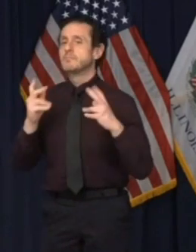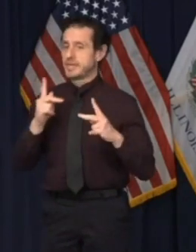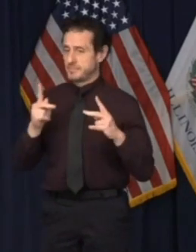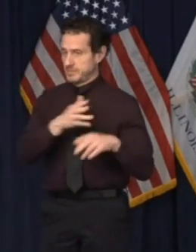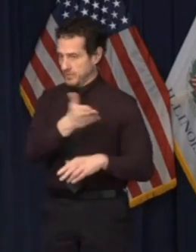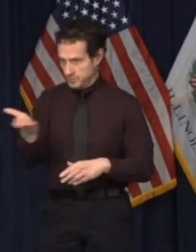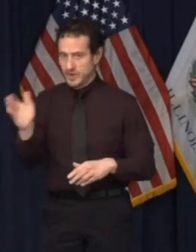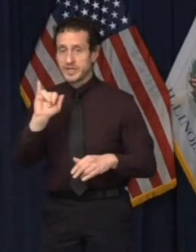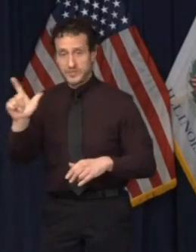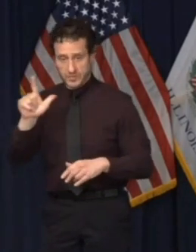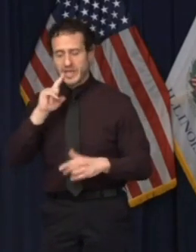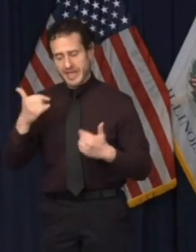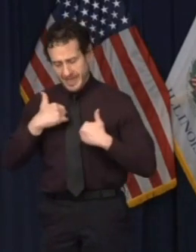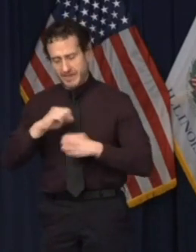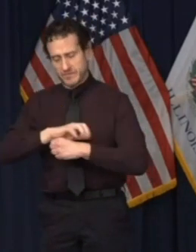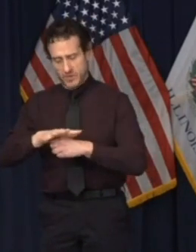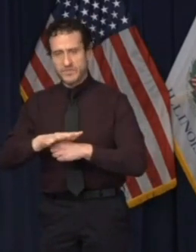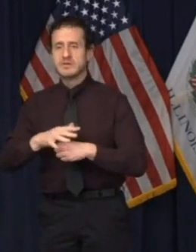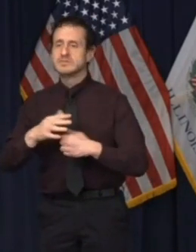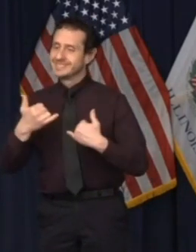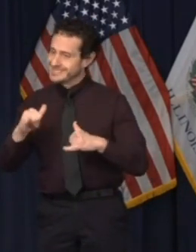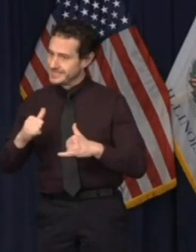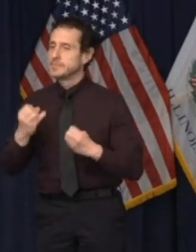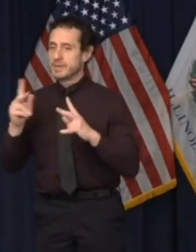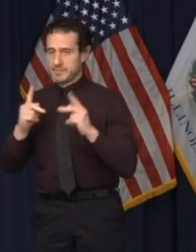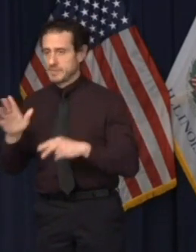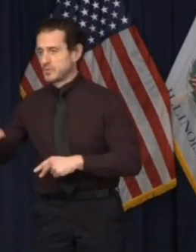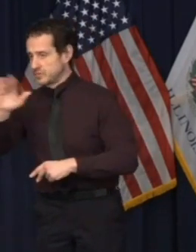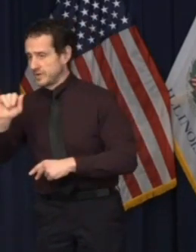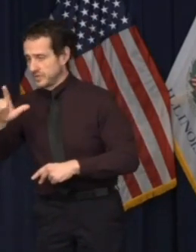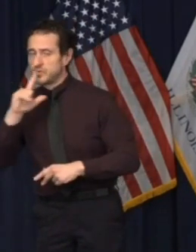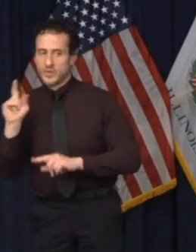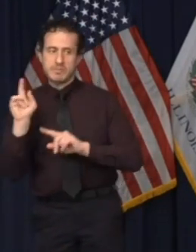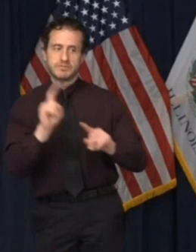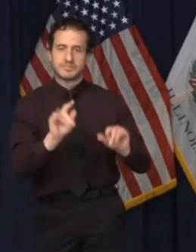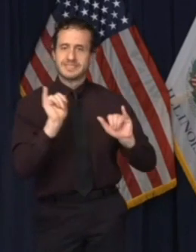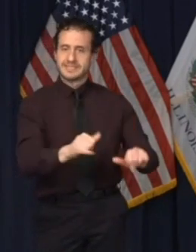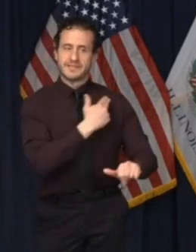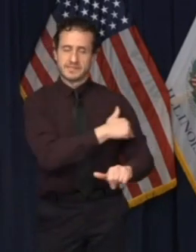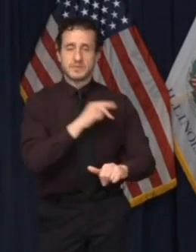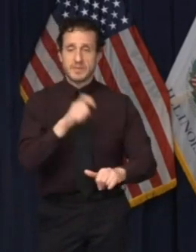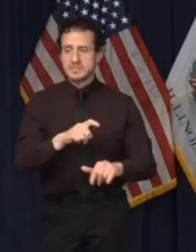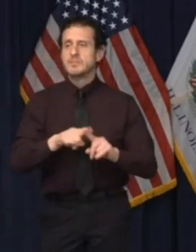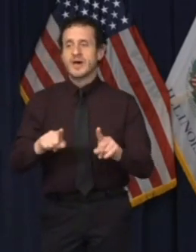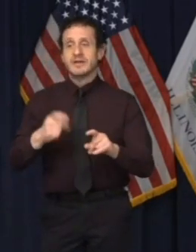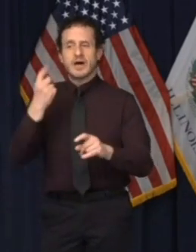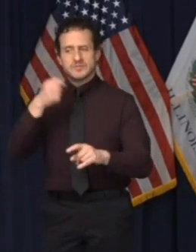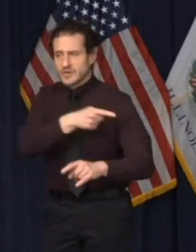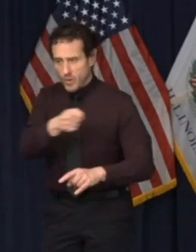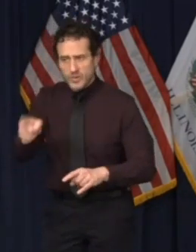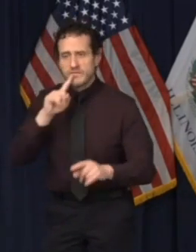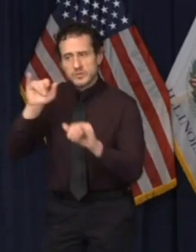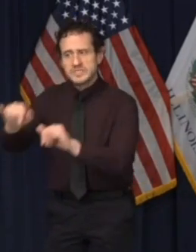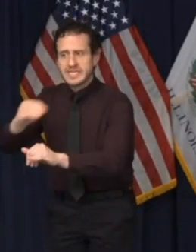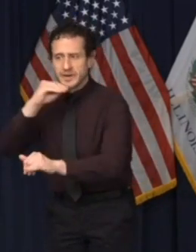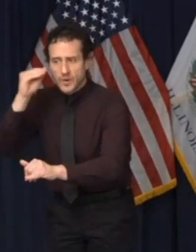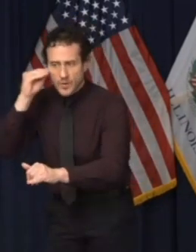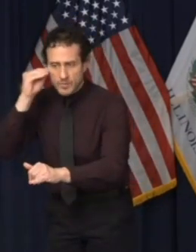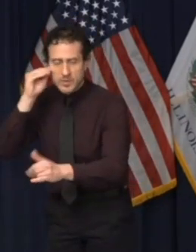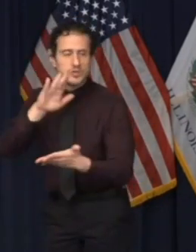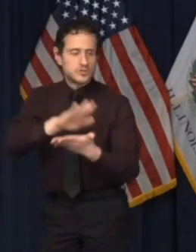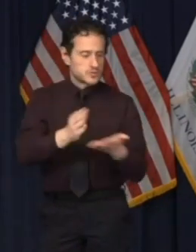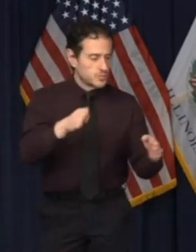But because Illinoisans have come together by social distancing, learning at home, and staying at home, we've so